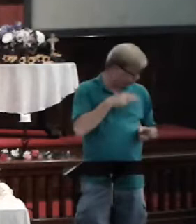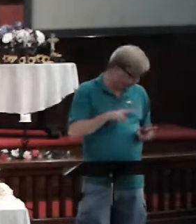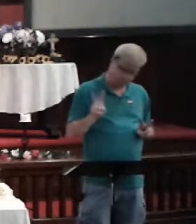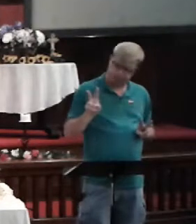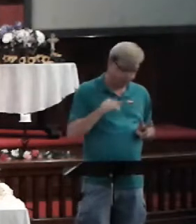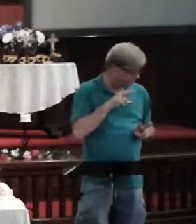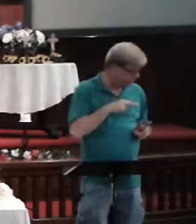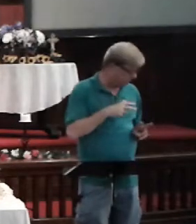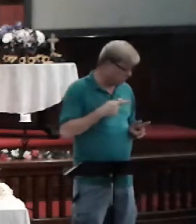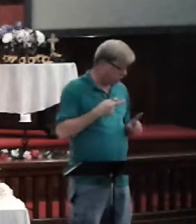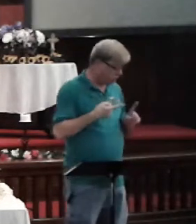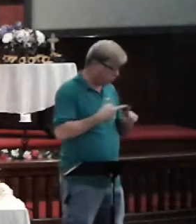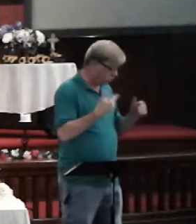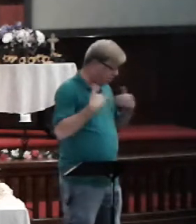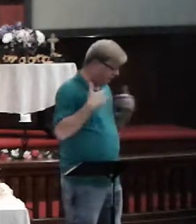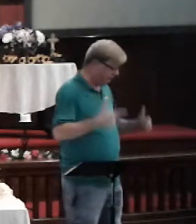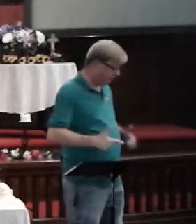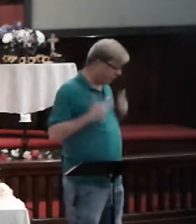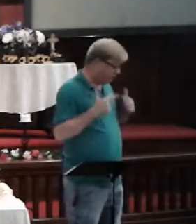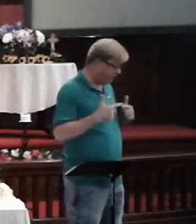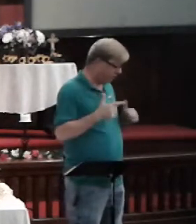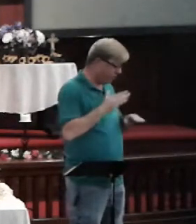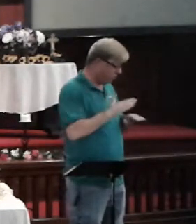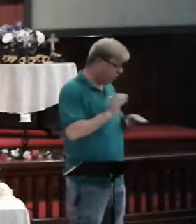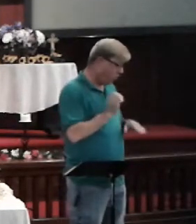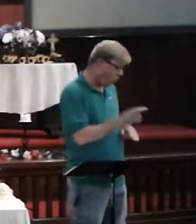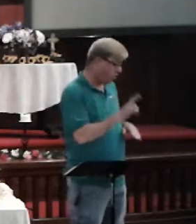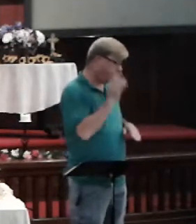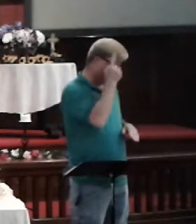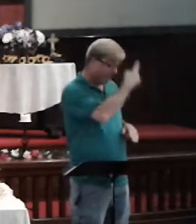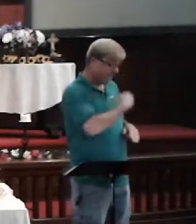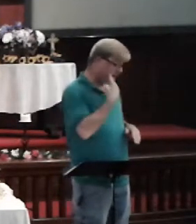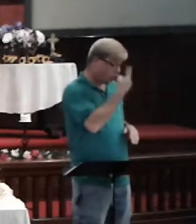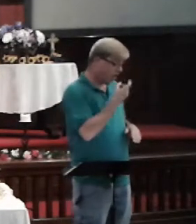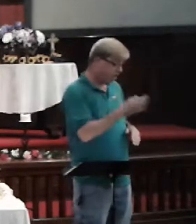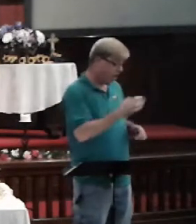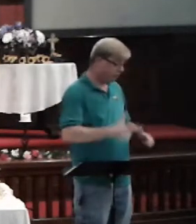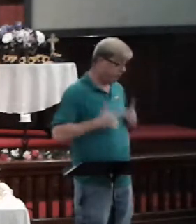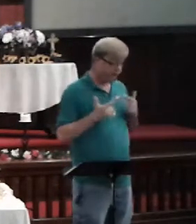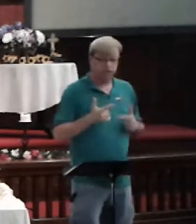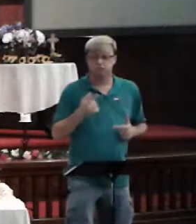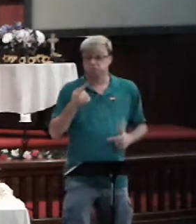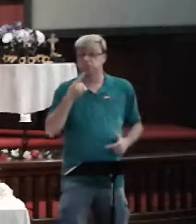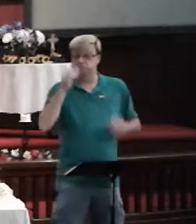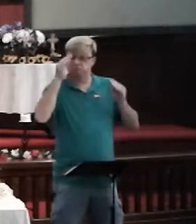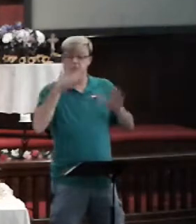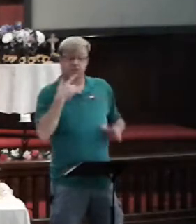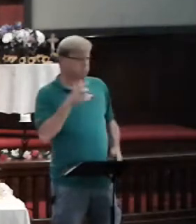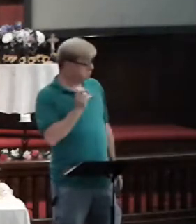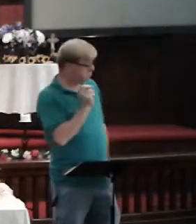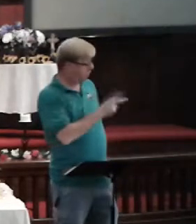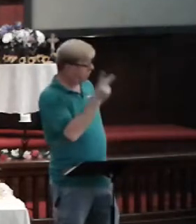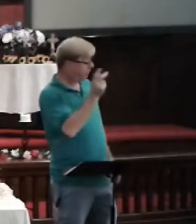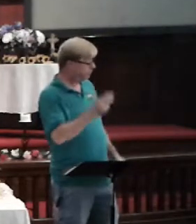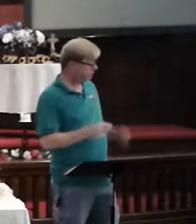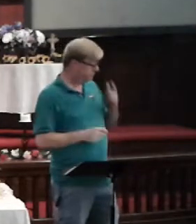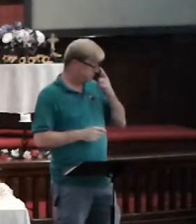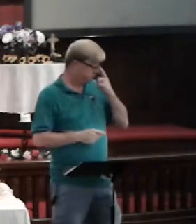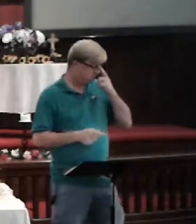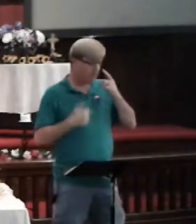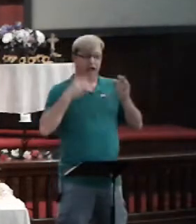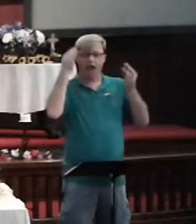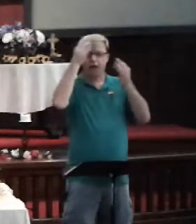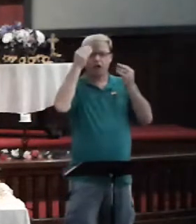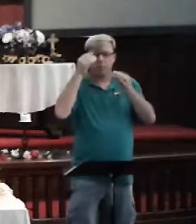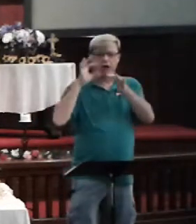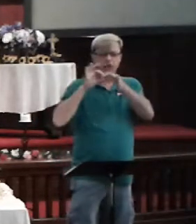said, to have life or the appearance of life. And she went, okay. I thought about